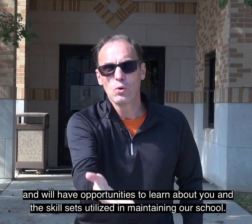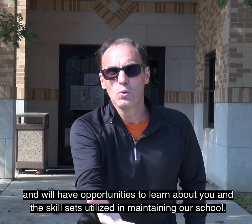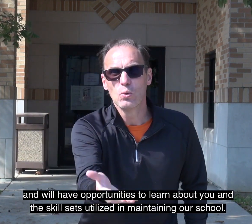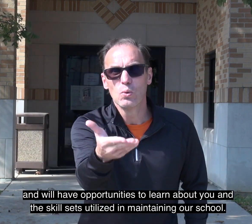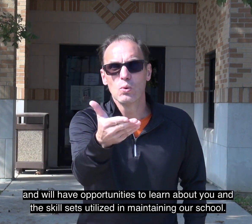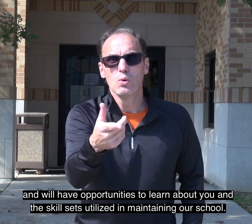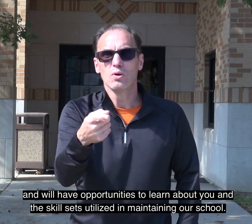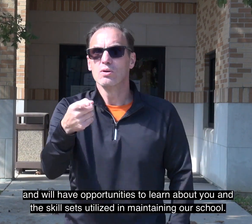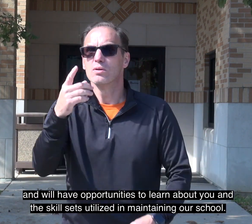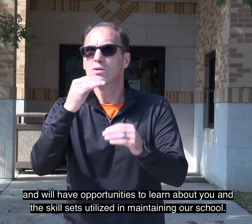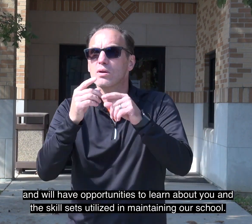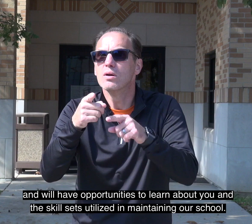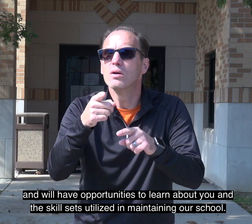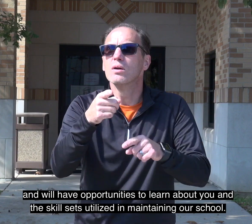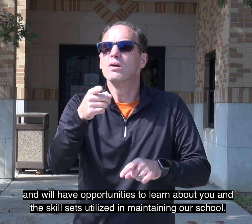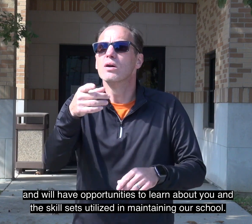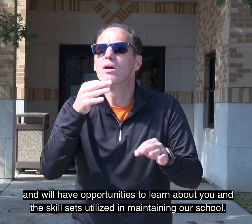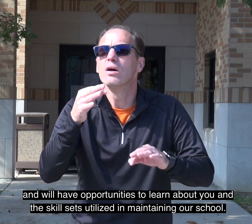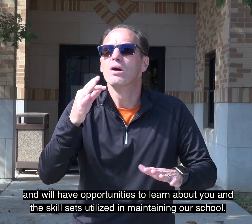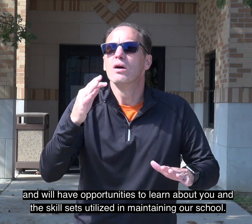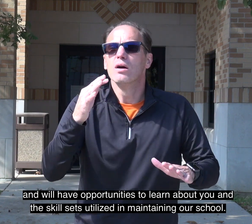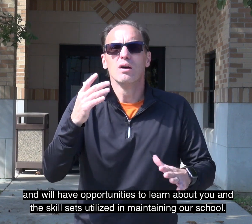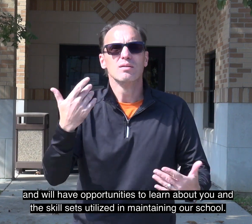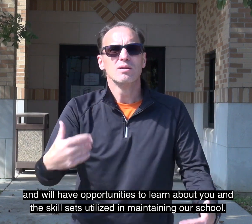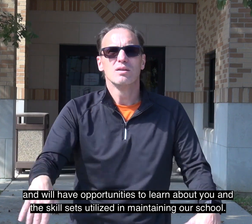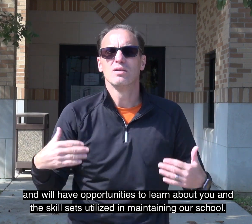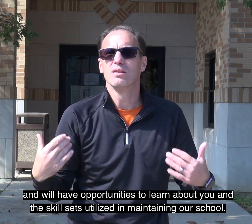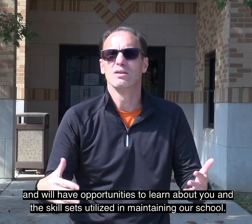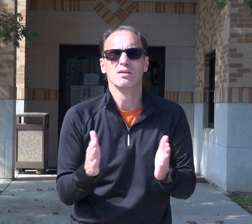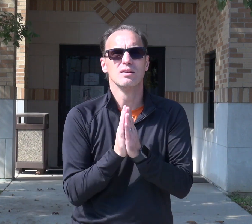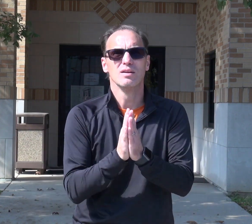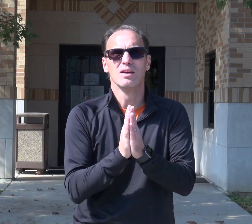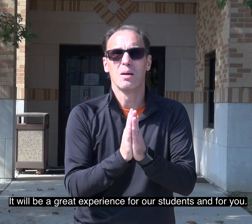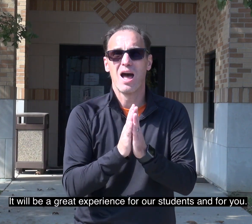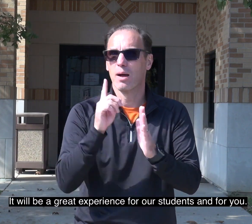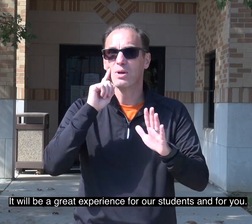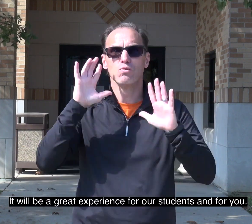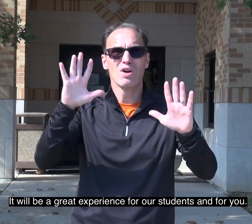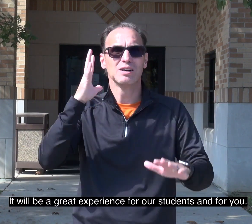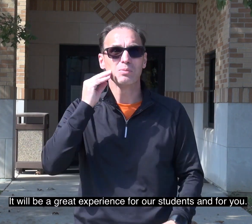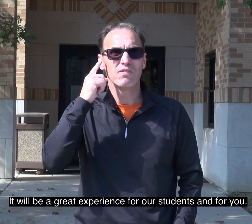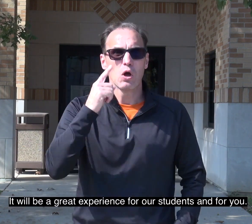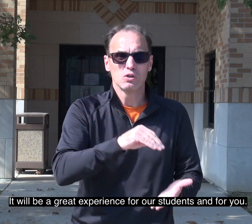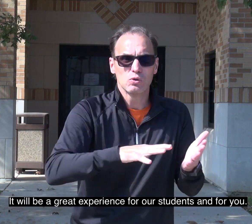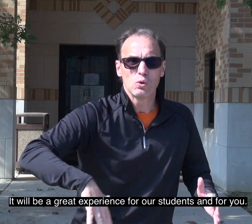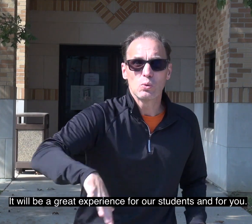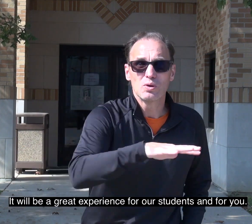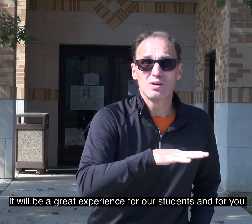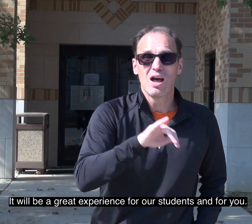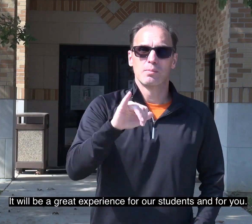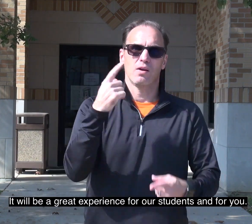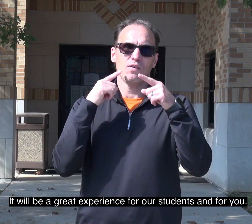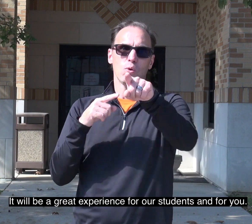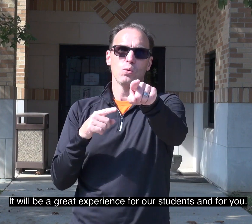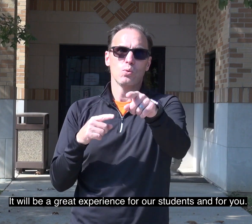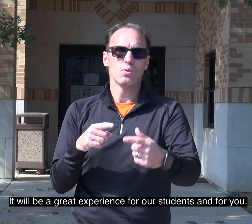about you and the skill sets utilized in maintaining our school. It will be a great experience for our students and for